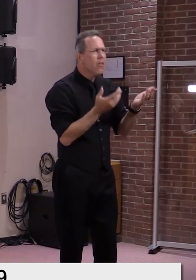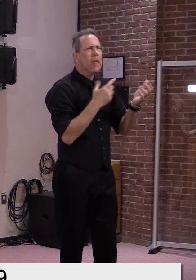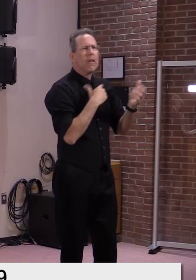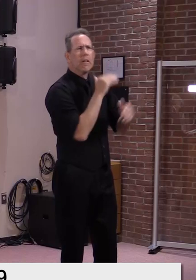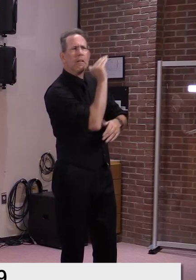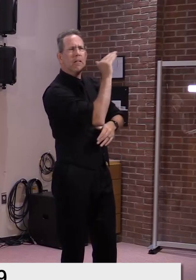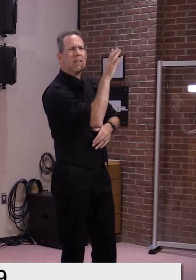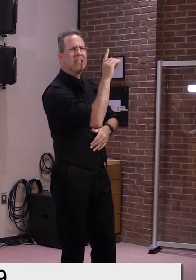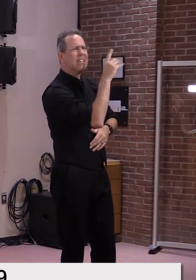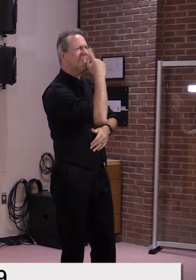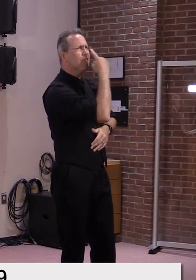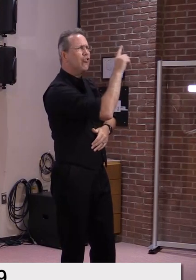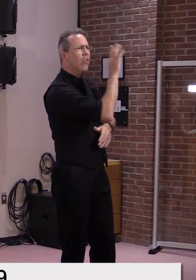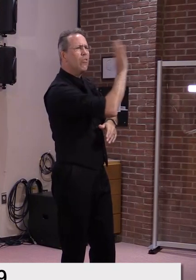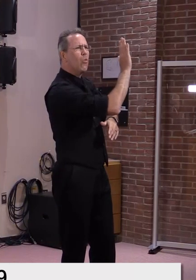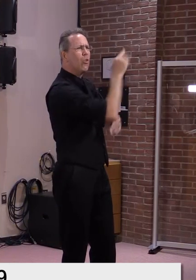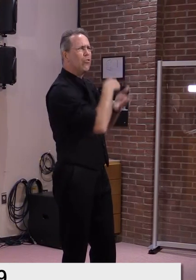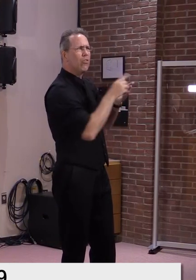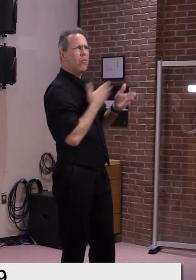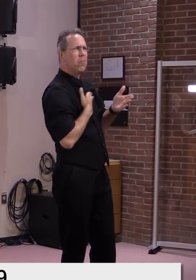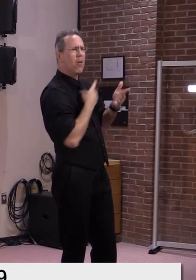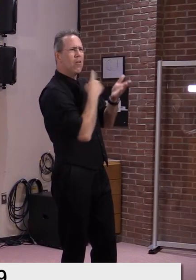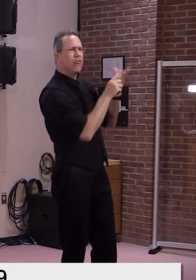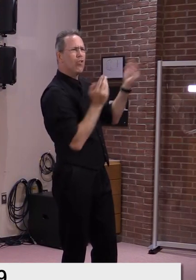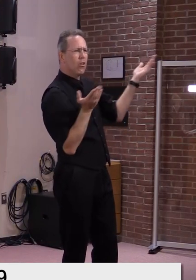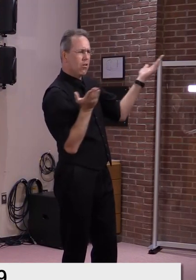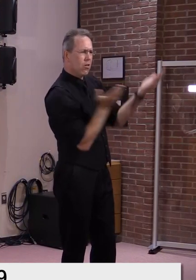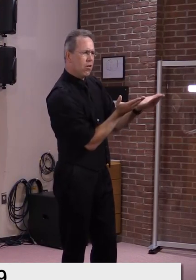the accuracy of the CDC